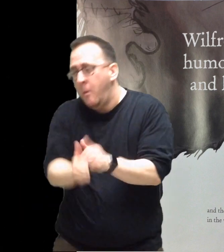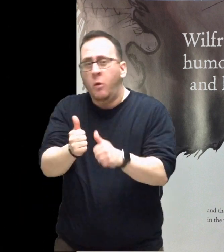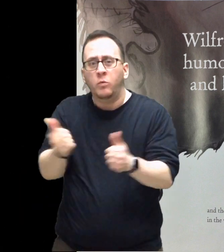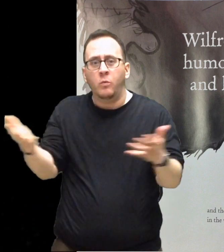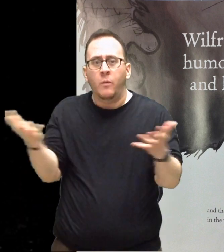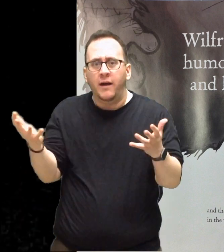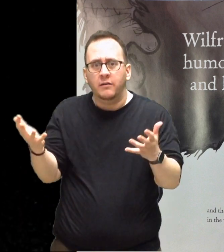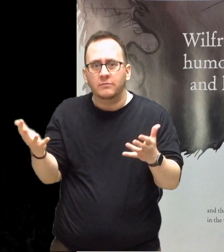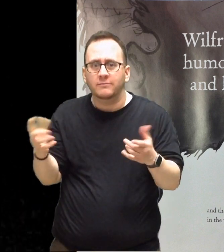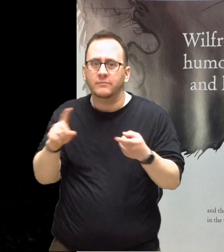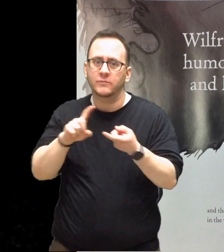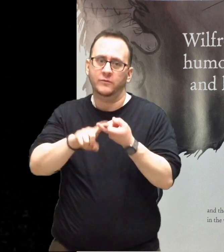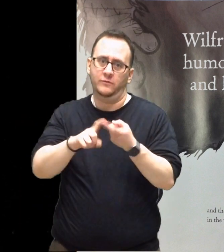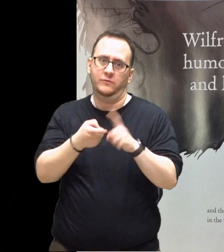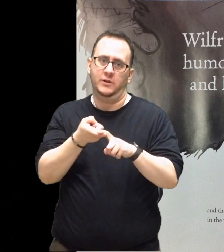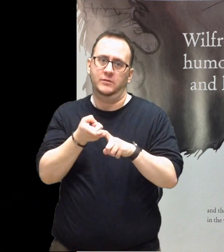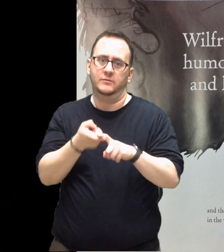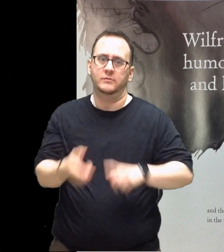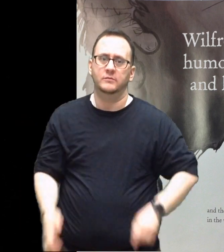friend.